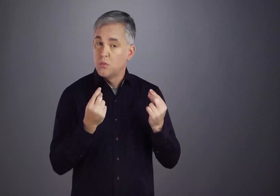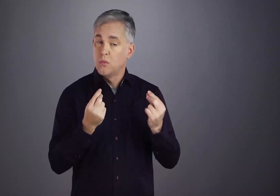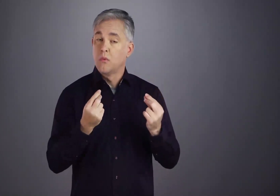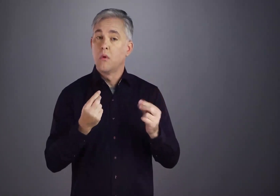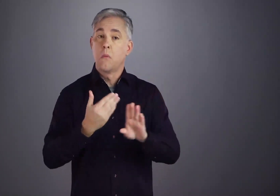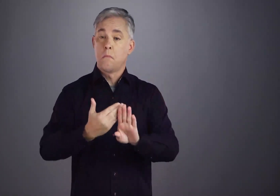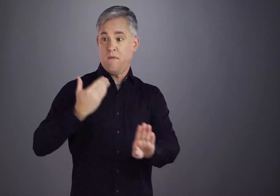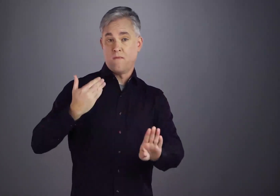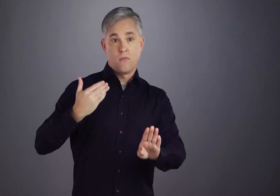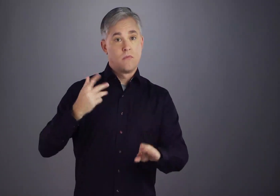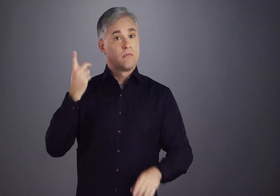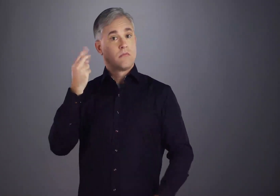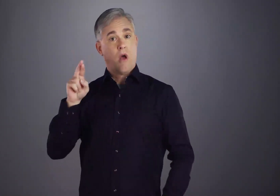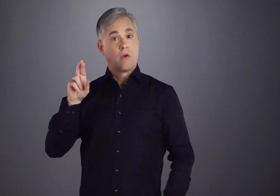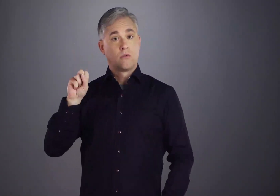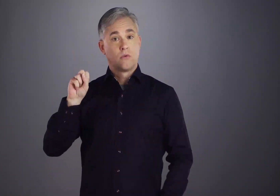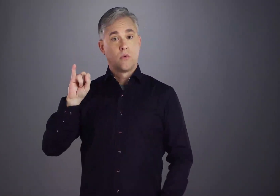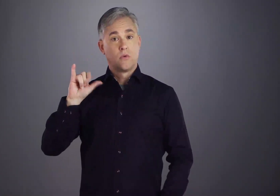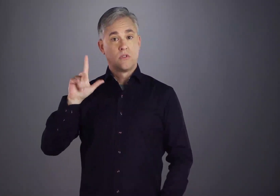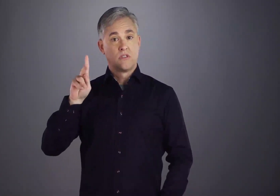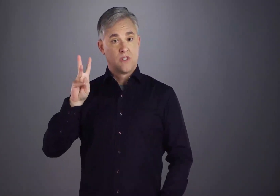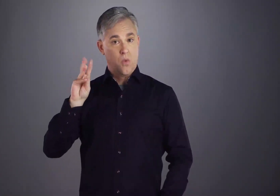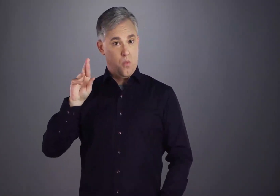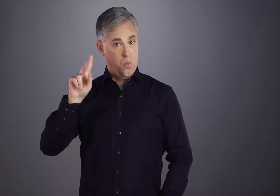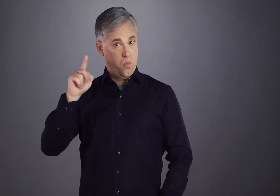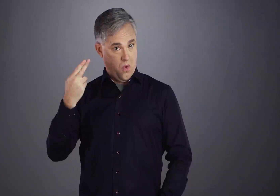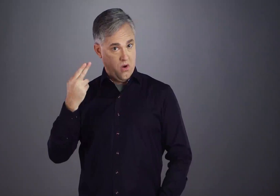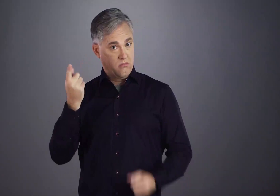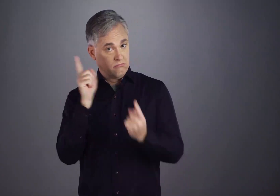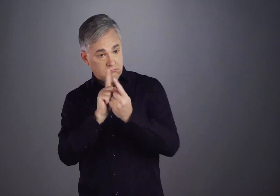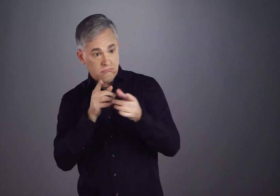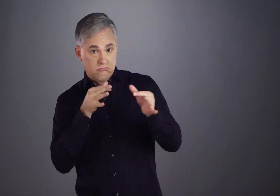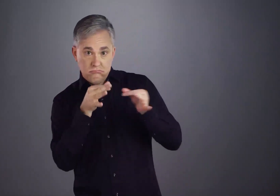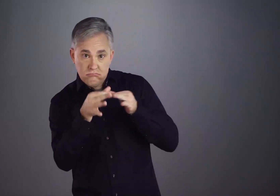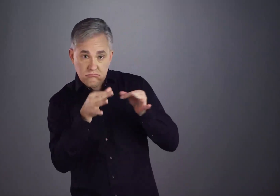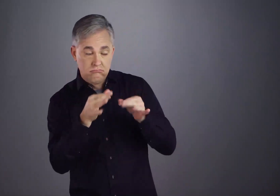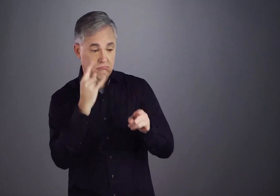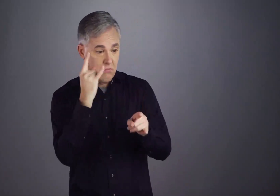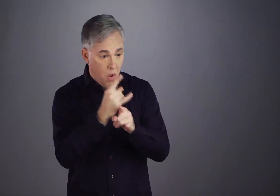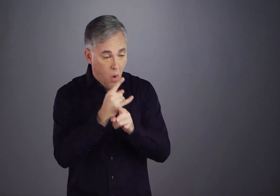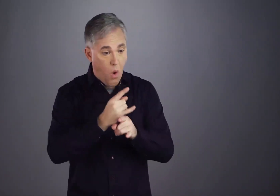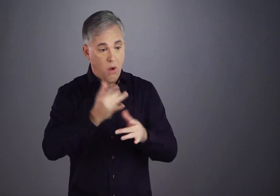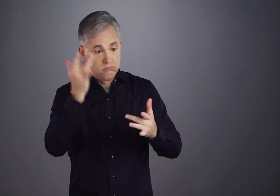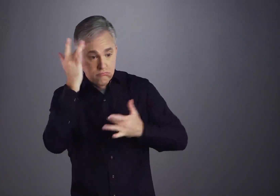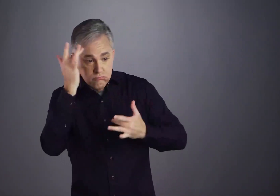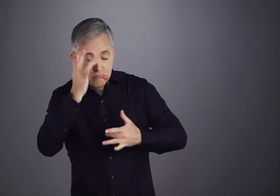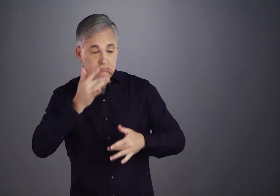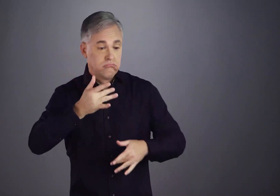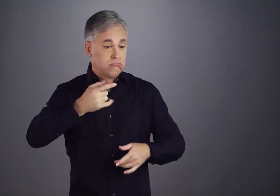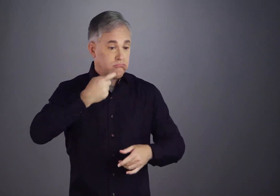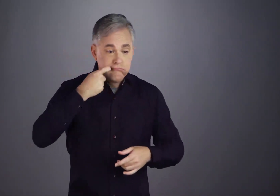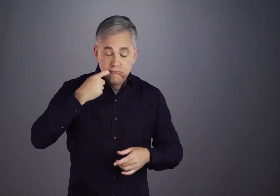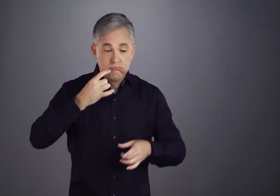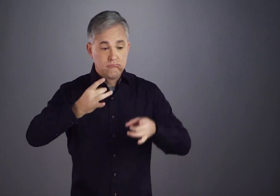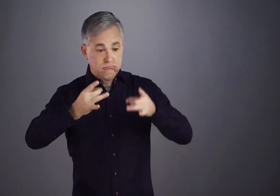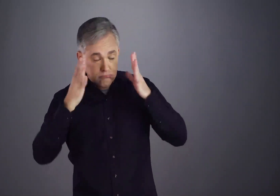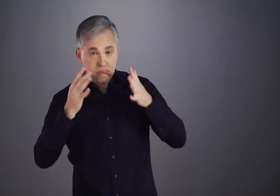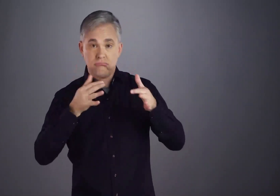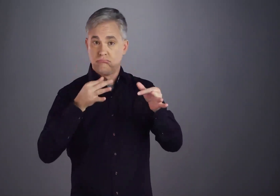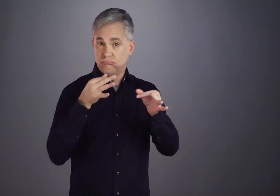But when the broker gave him Dr. Silkworth's description of alcoholism and its hopelessness, the physician began to pursue the spiritual remedy